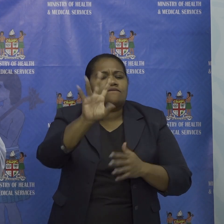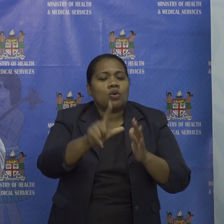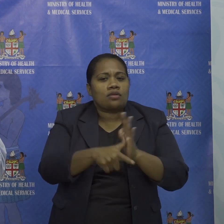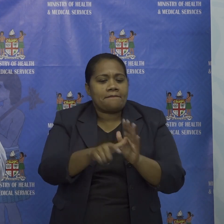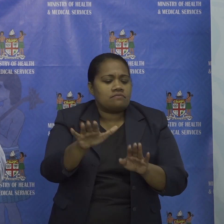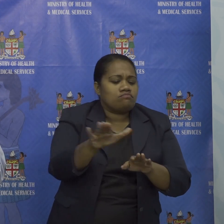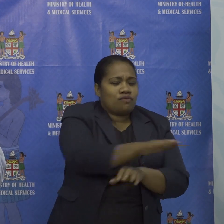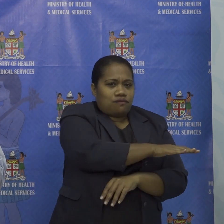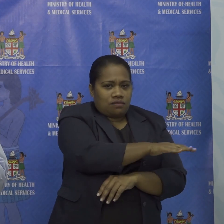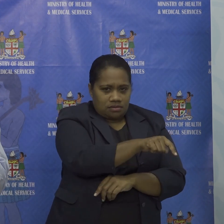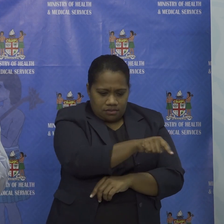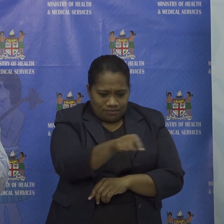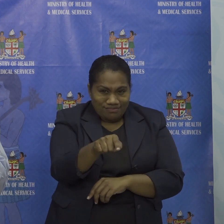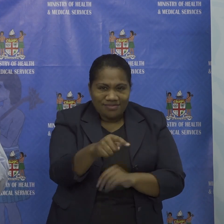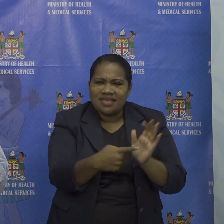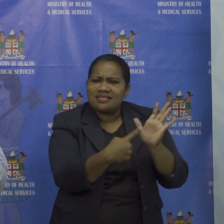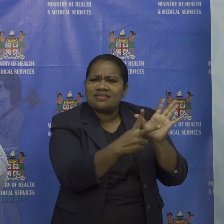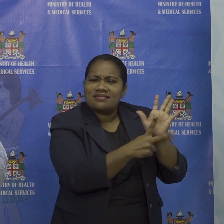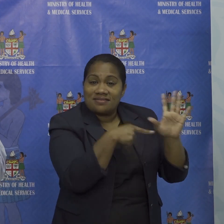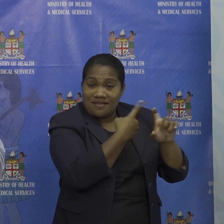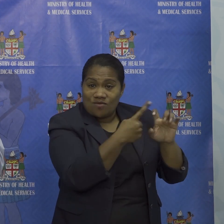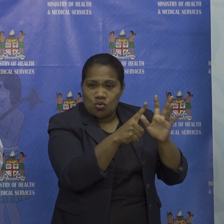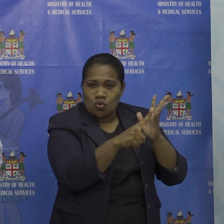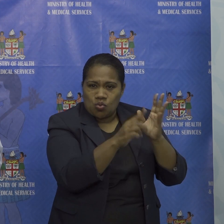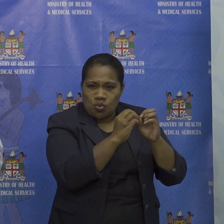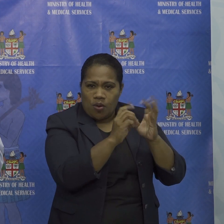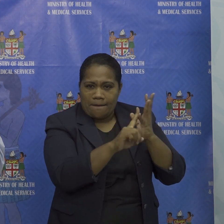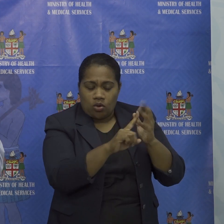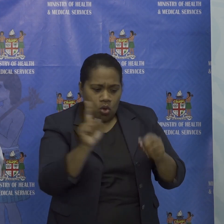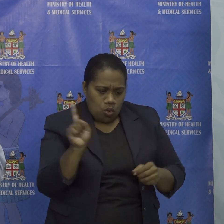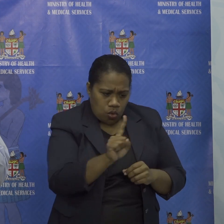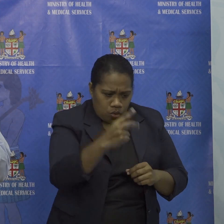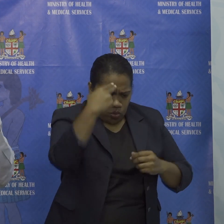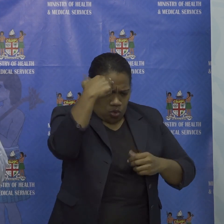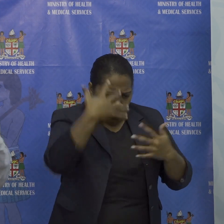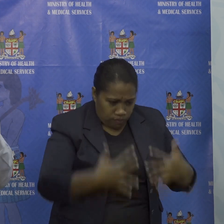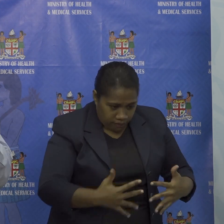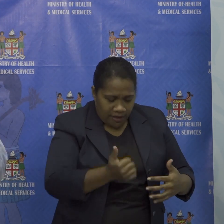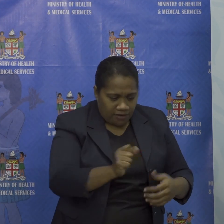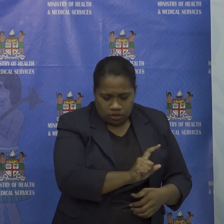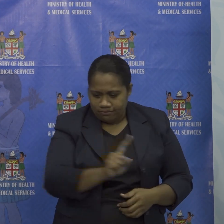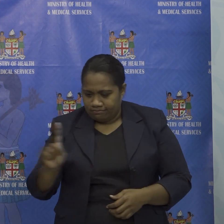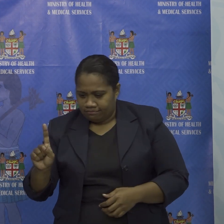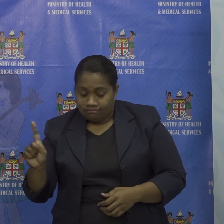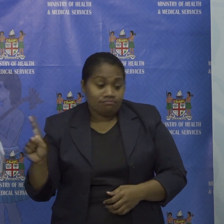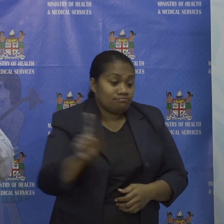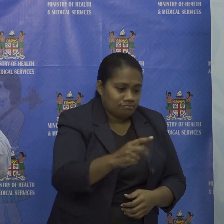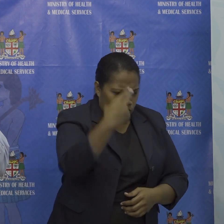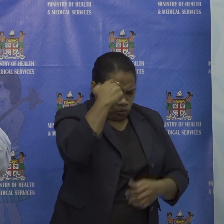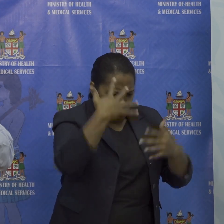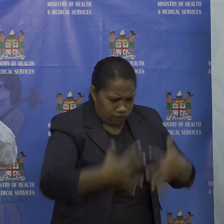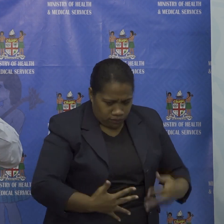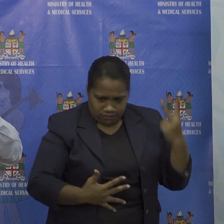Like, go around, do one screening, then come back again, screen again, then go screen through that at least 4 times. And